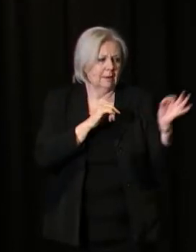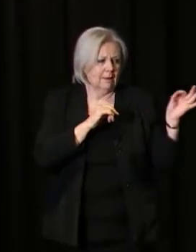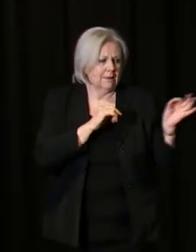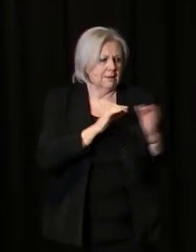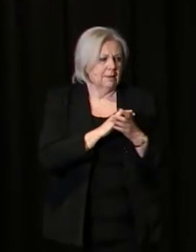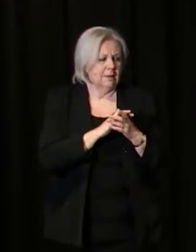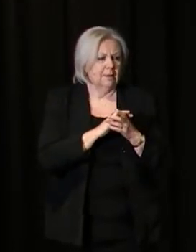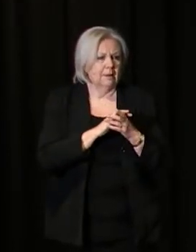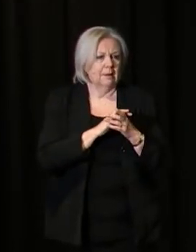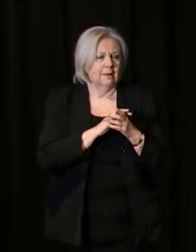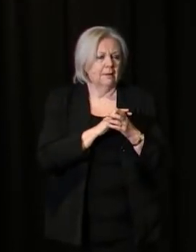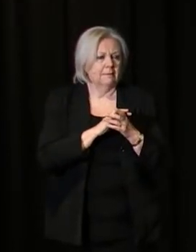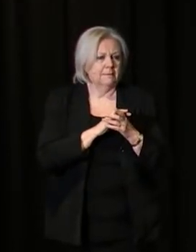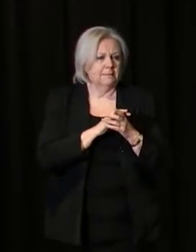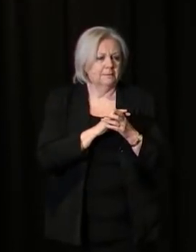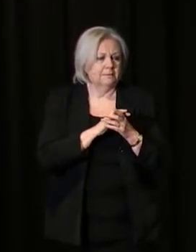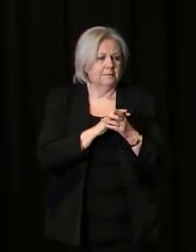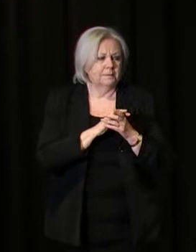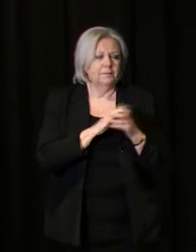Oh, sorry, I'm with you now.